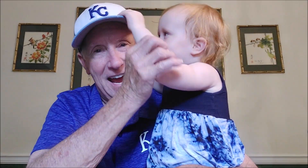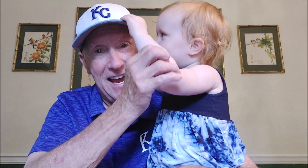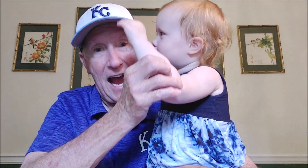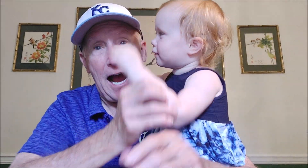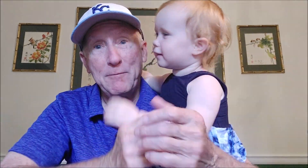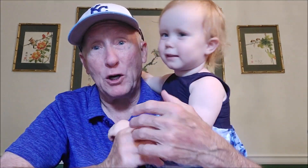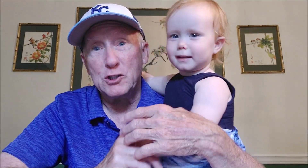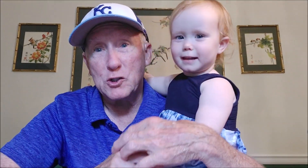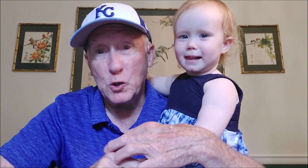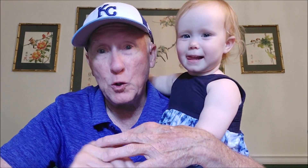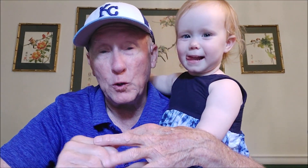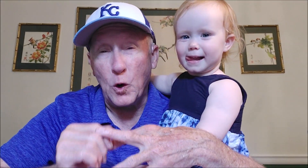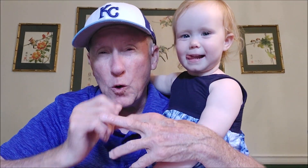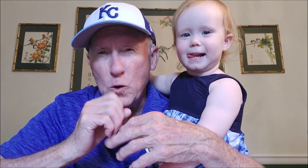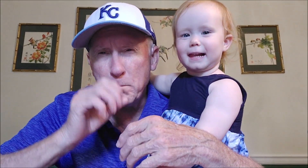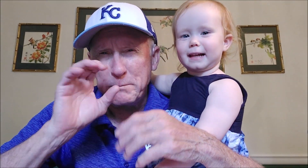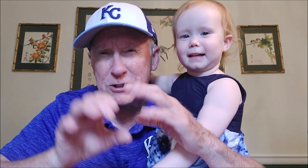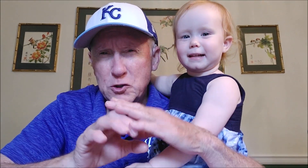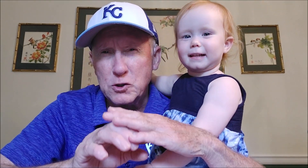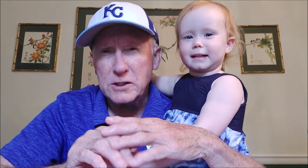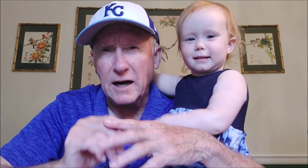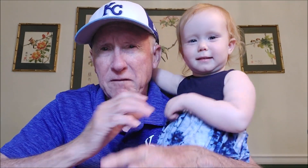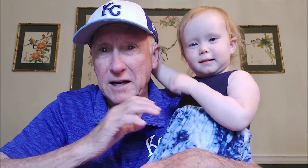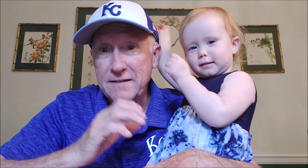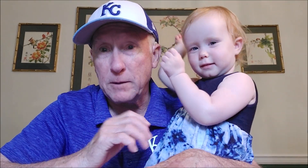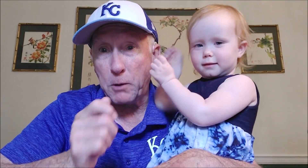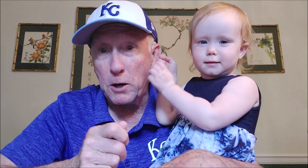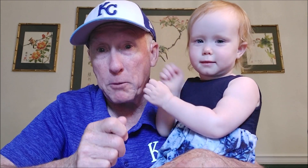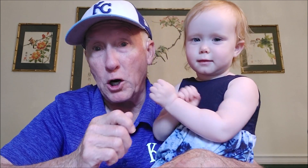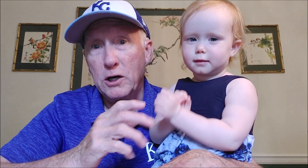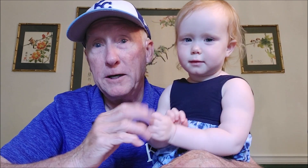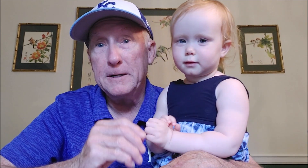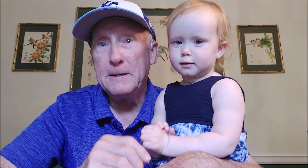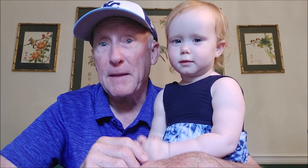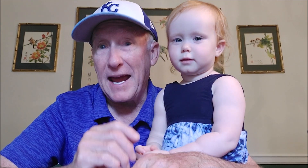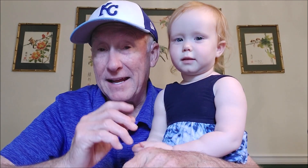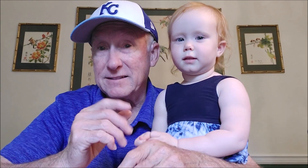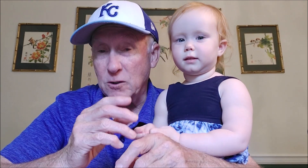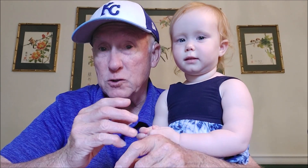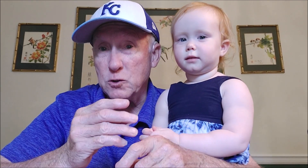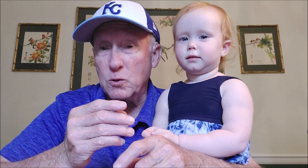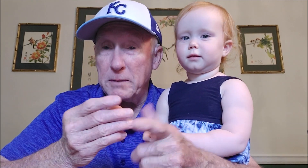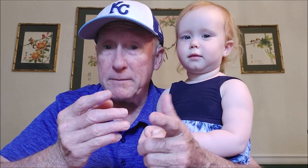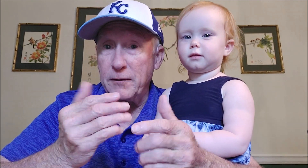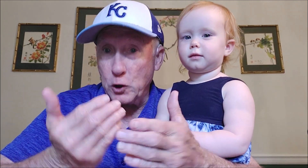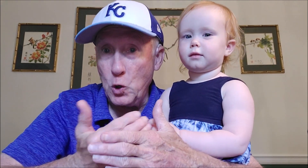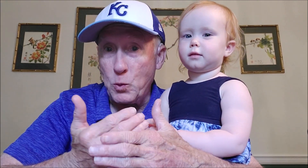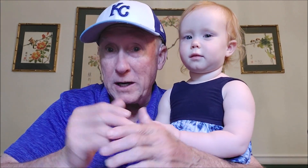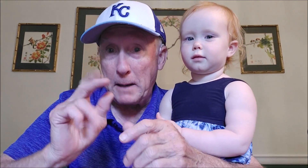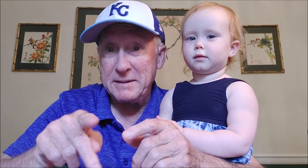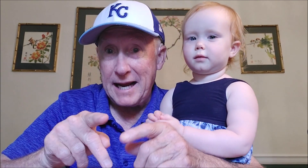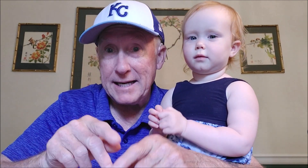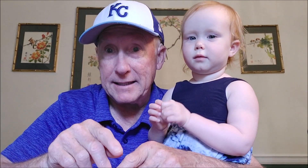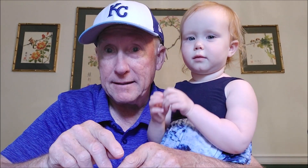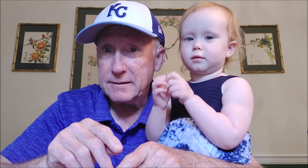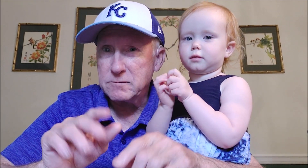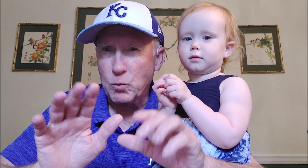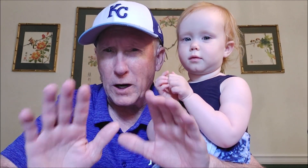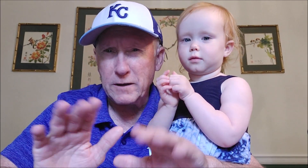And I'm going to show you old picture of Cleveland ballpark. And also maybe the new one updated.